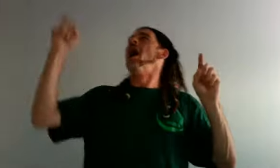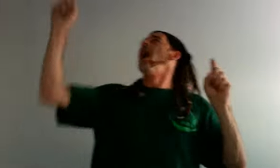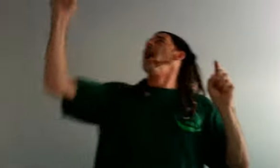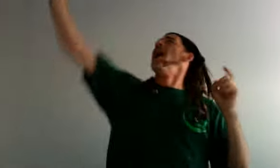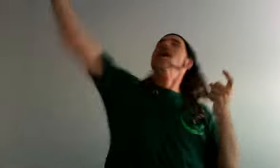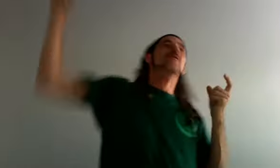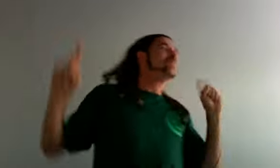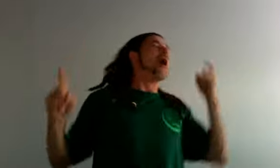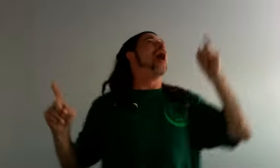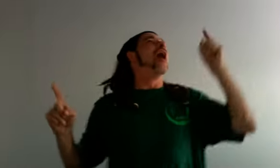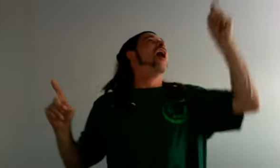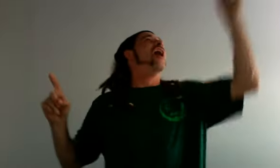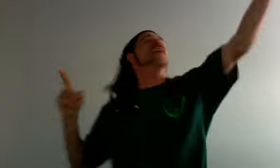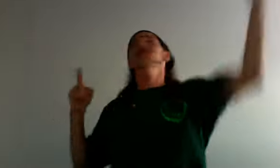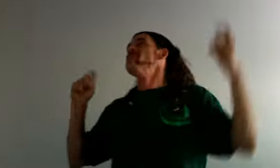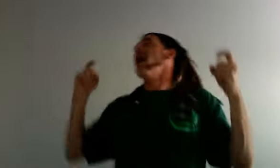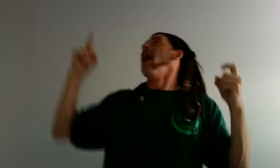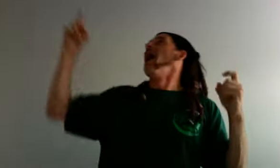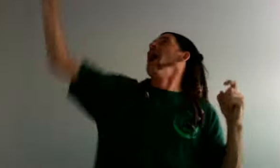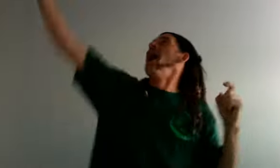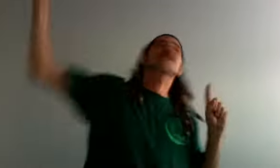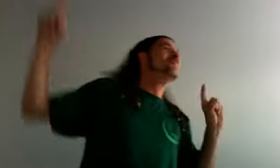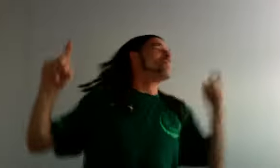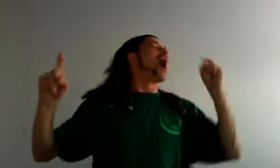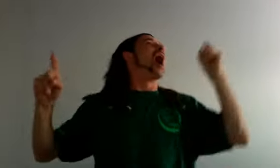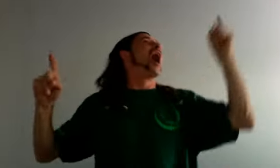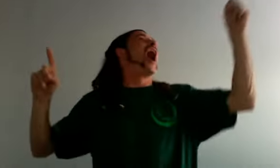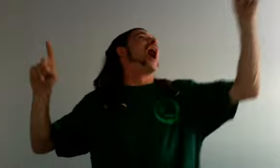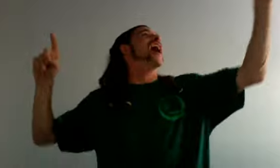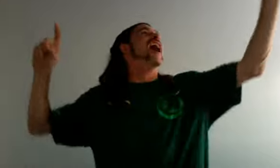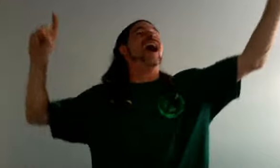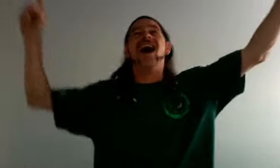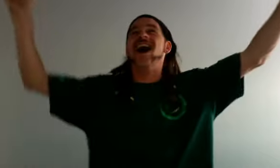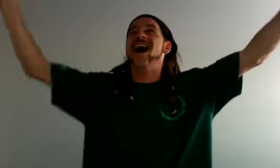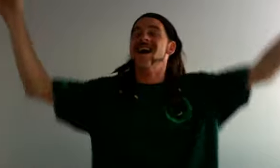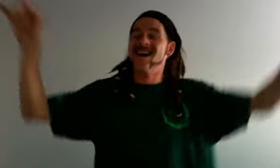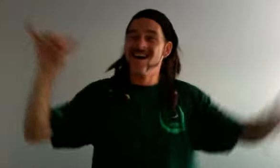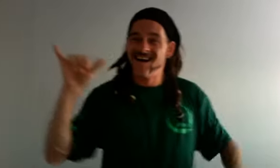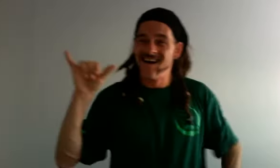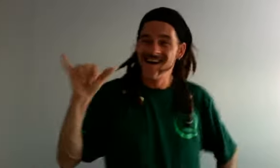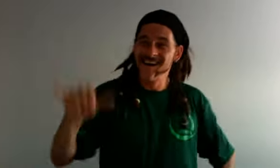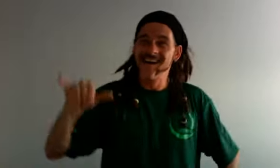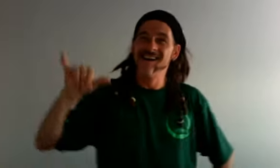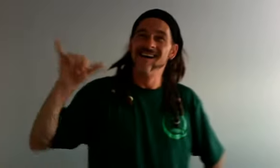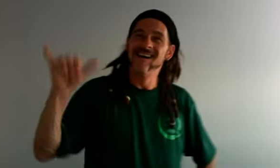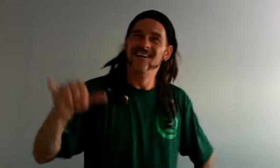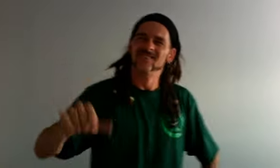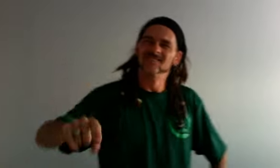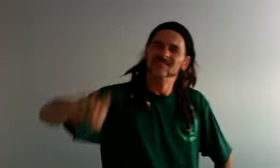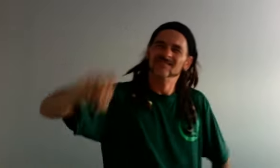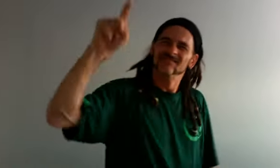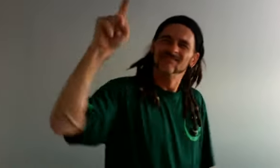she actually read that, just started a couple of posts with her, and commending the changes of me, and such.